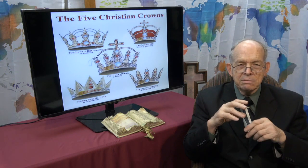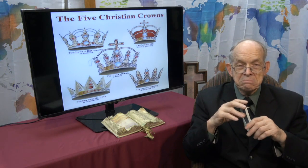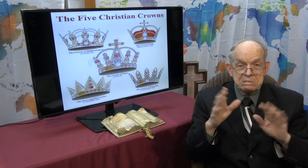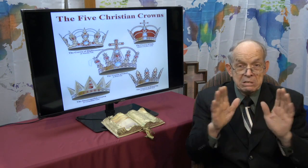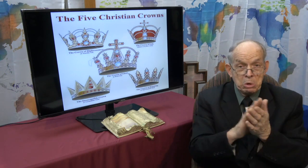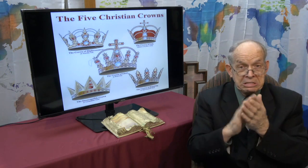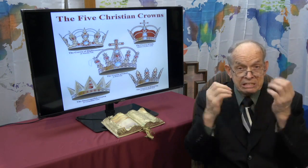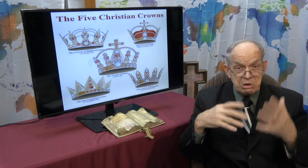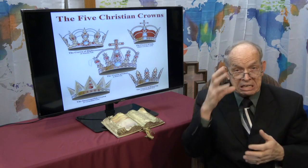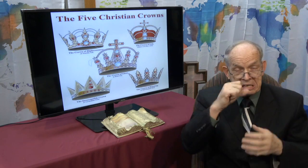Trying to teach you, I guess,